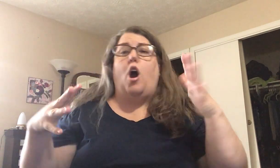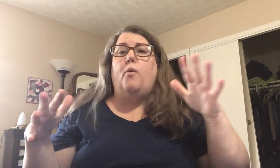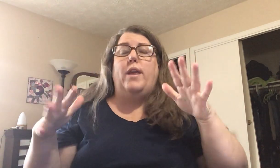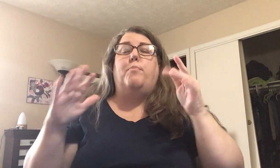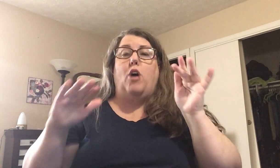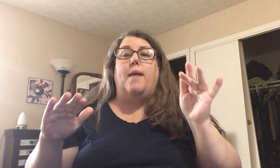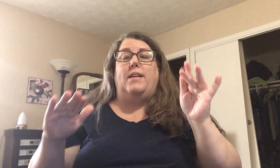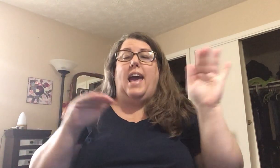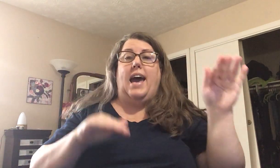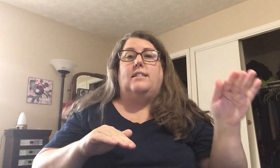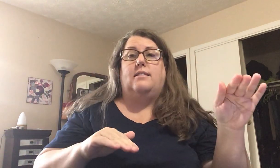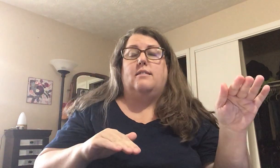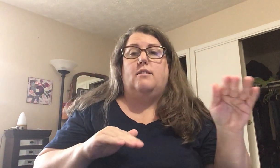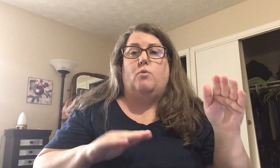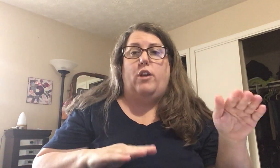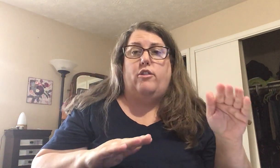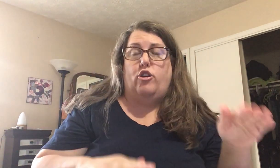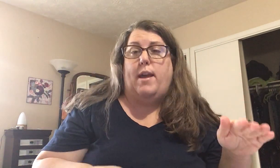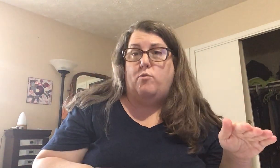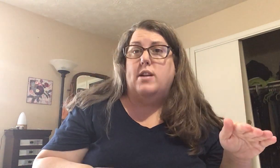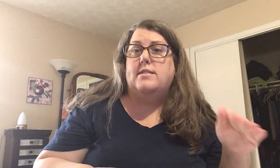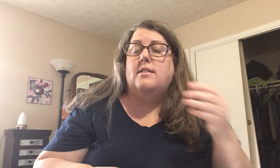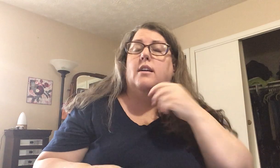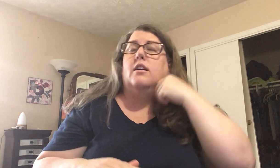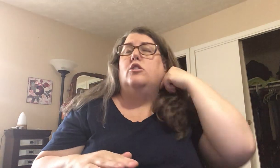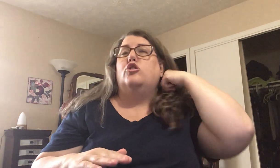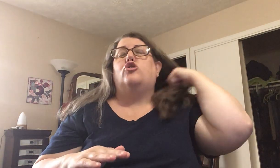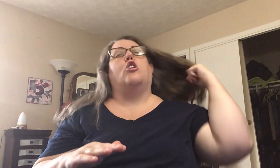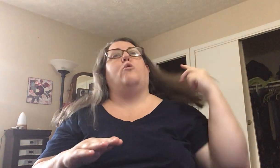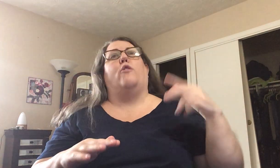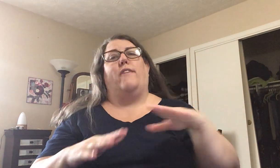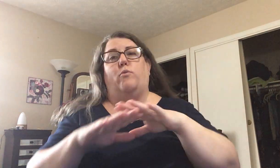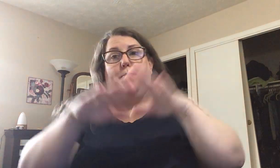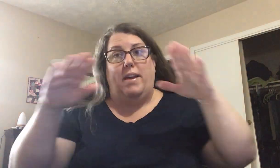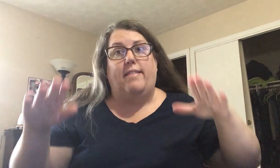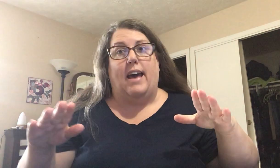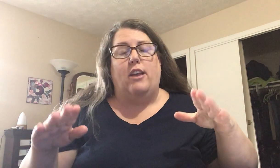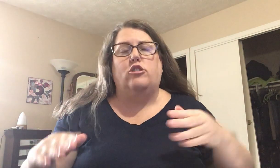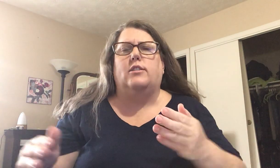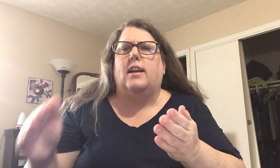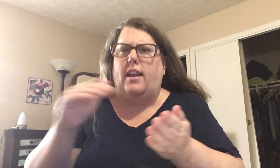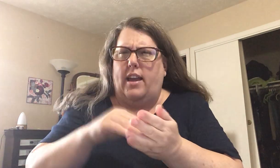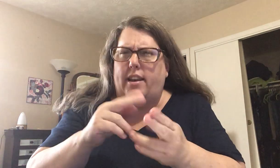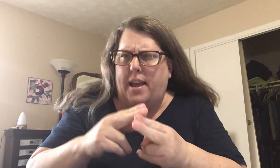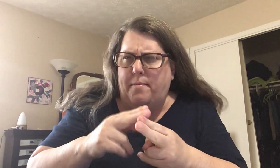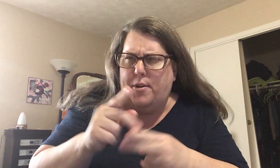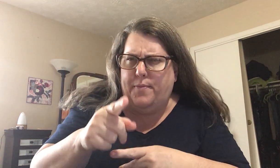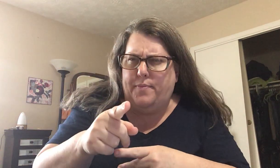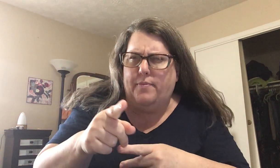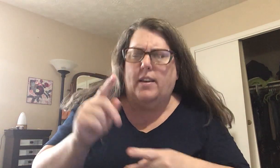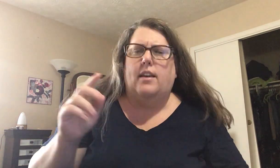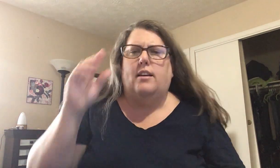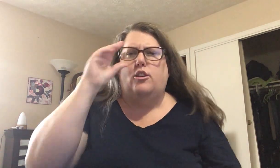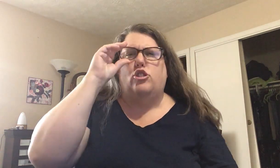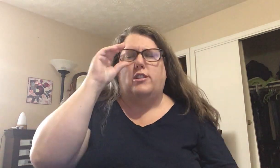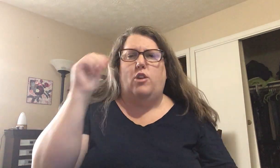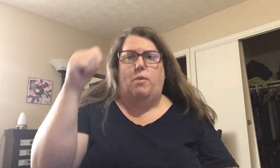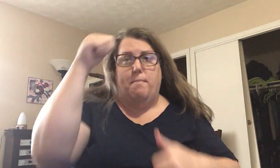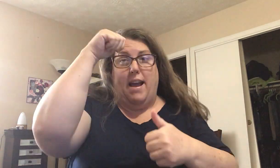already probably asked what the name was. So you don't have to repeat that. You just, again, name you. You just need